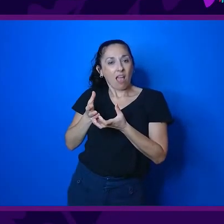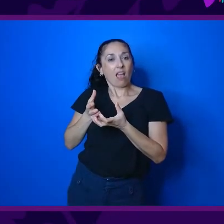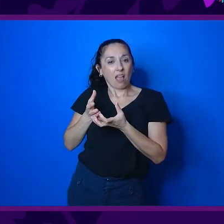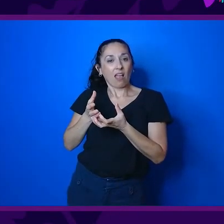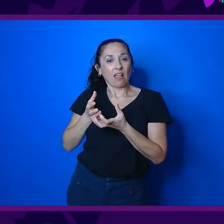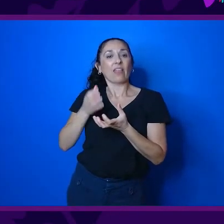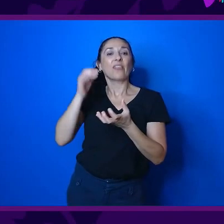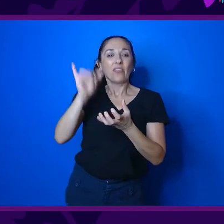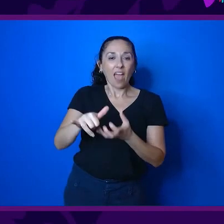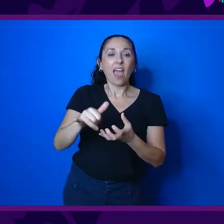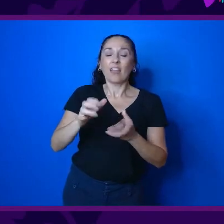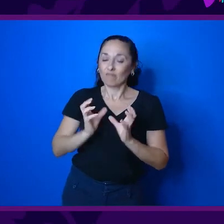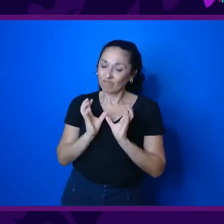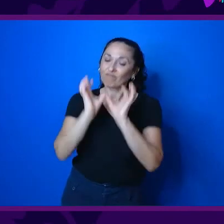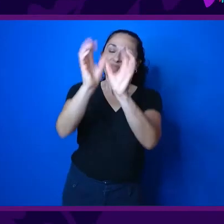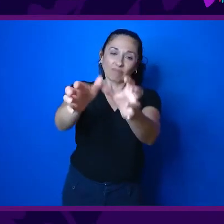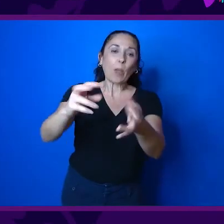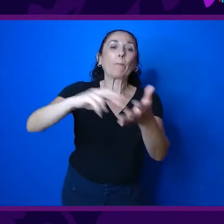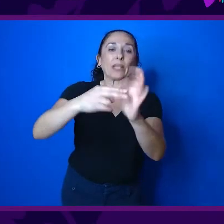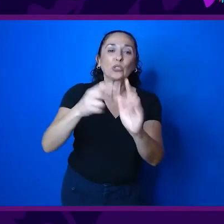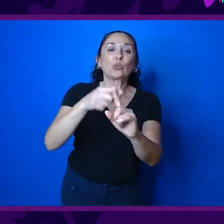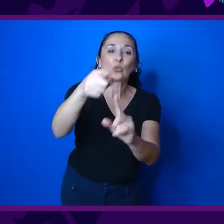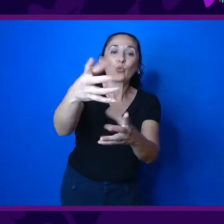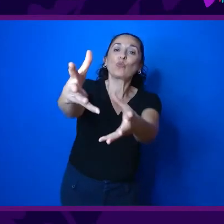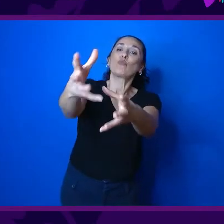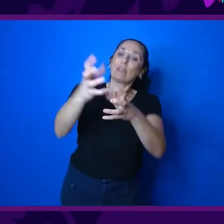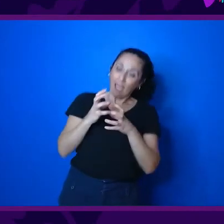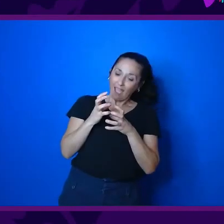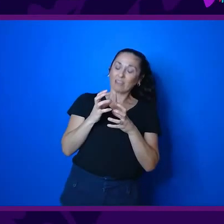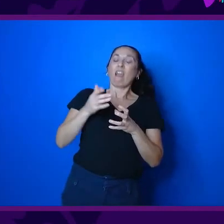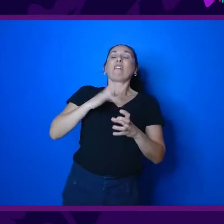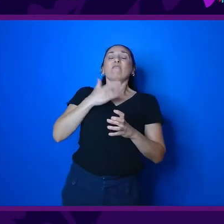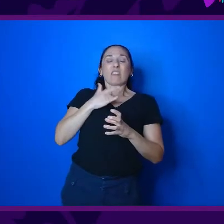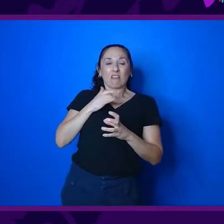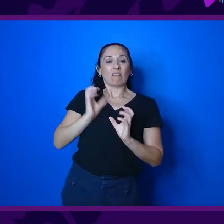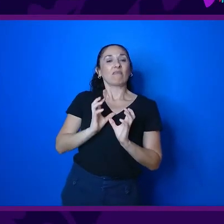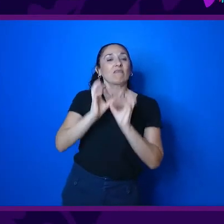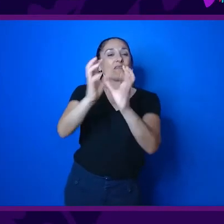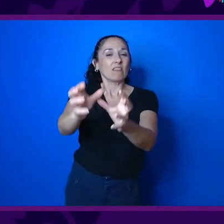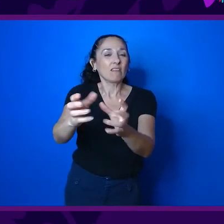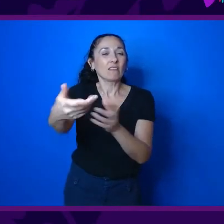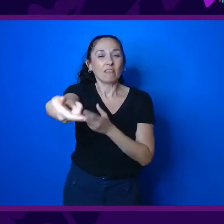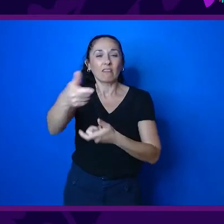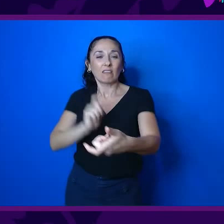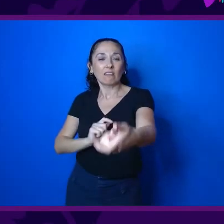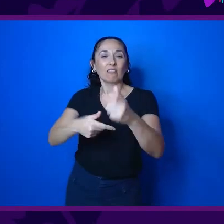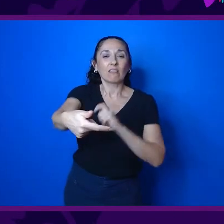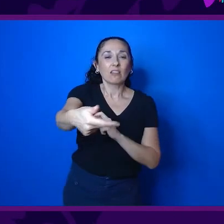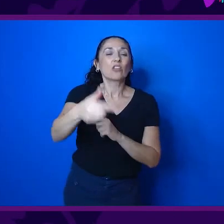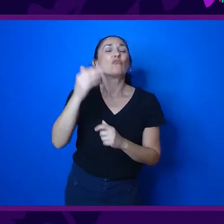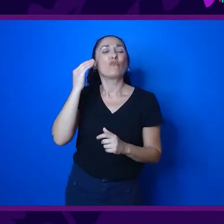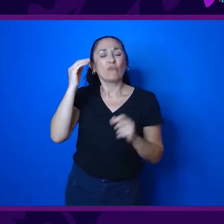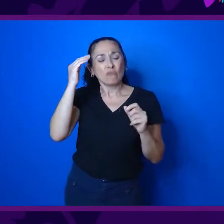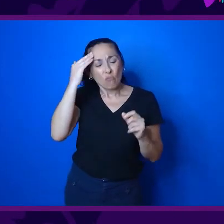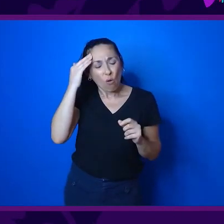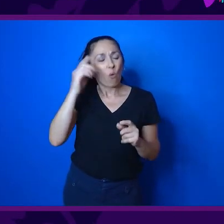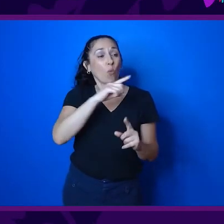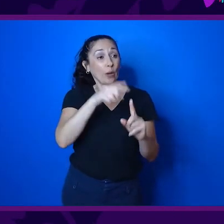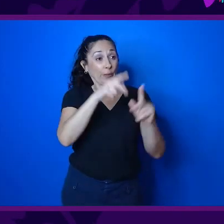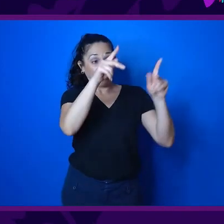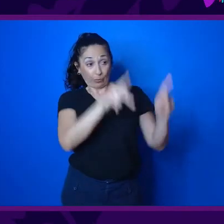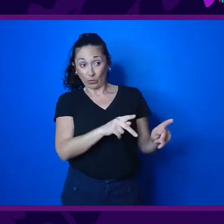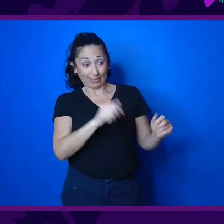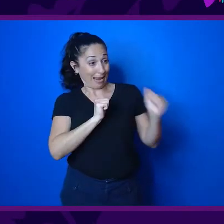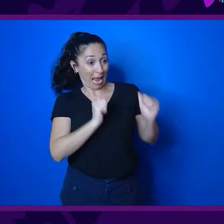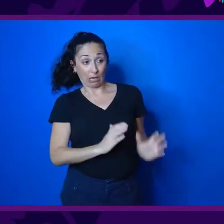hear. And you catch the ball and you throw it back and forth. And you can always tell when someone's not really engaged in the scene and not really seated in it,